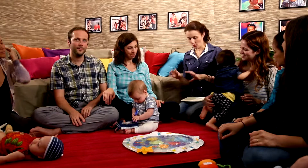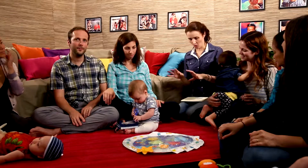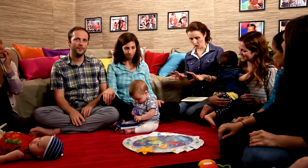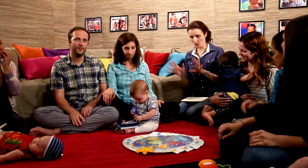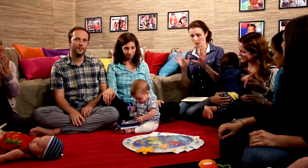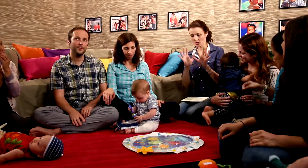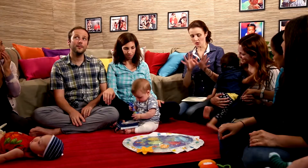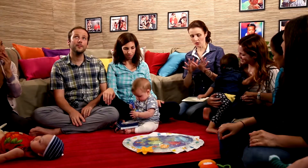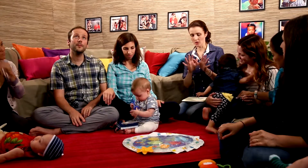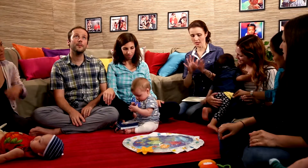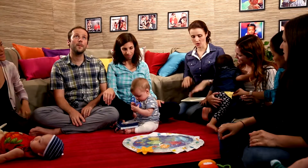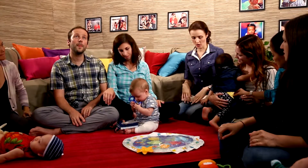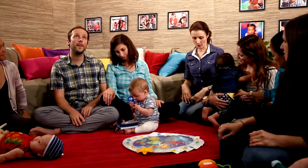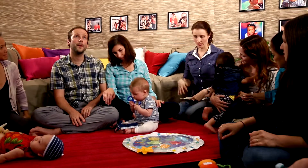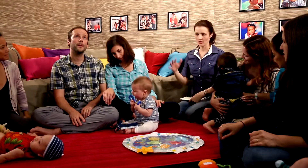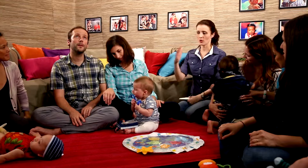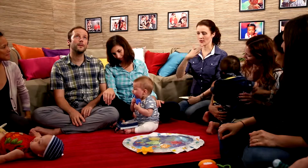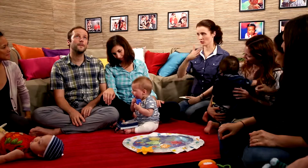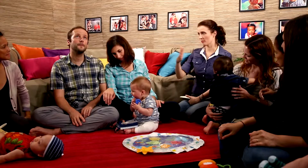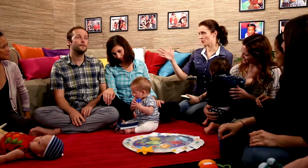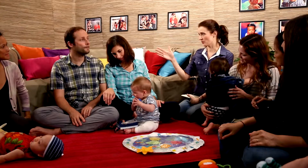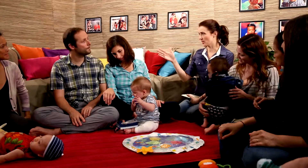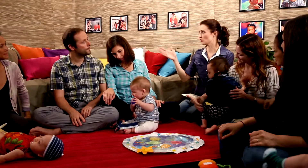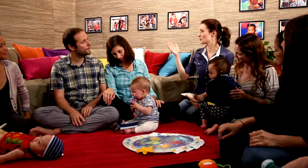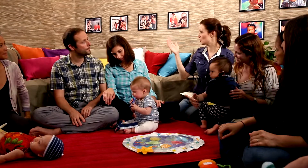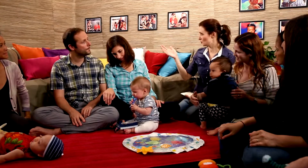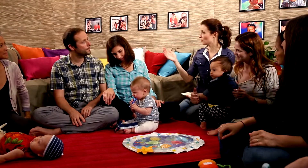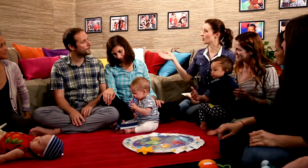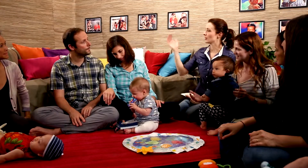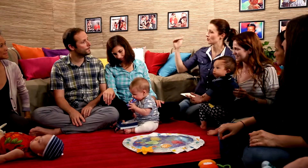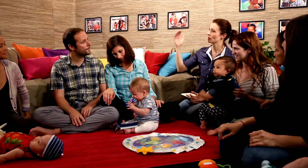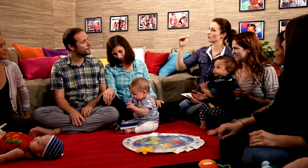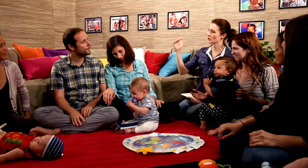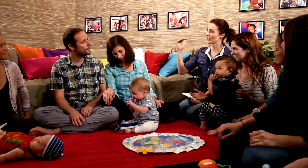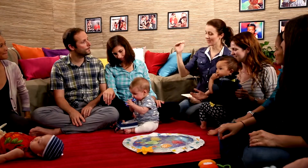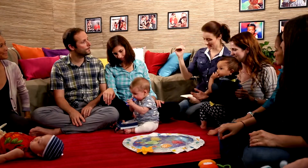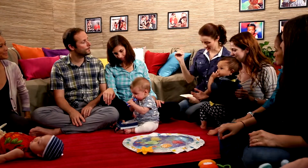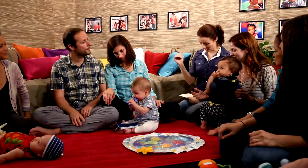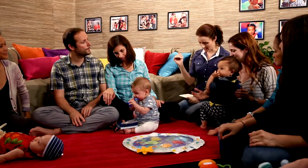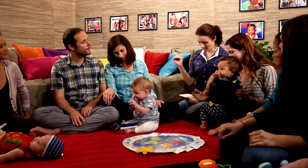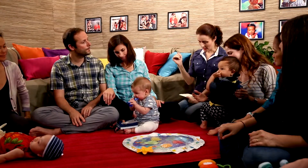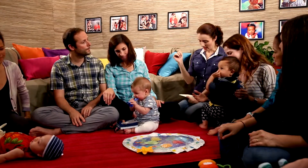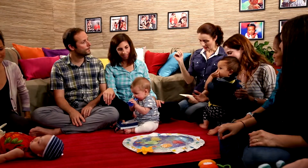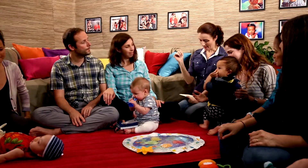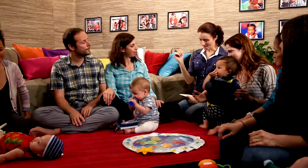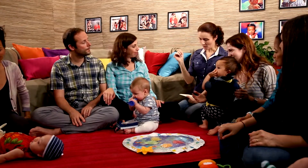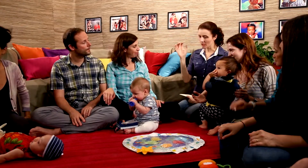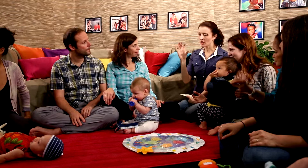So, you know where to start or what signs to start with, and then you have your repertoire of signs to sort of choose from as you start adding in signs. I want to talk to you